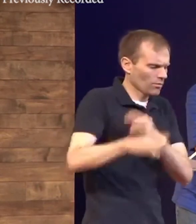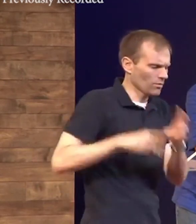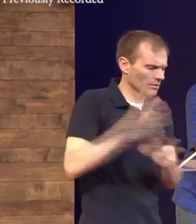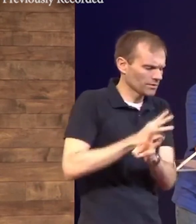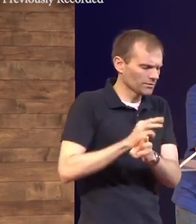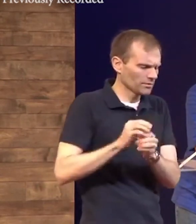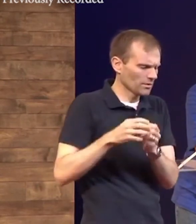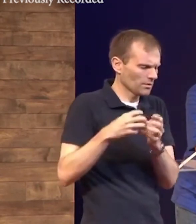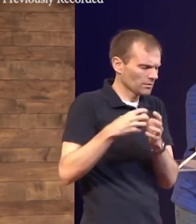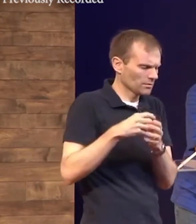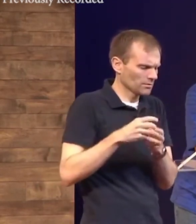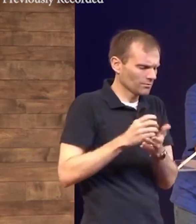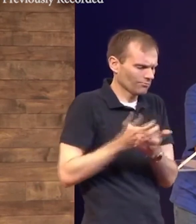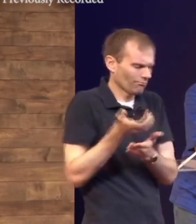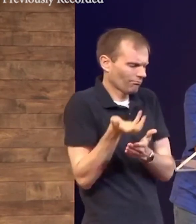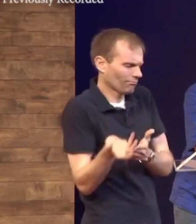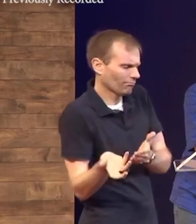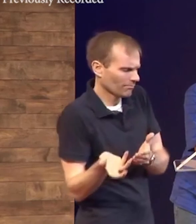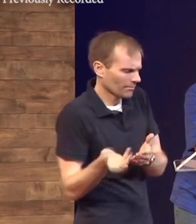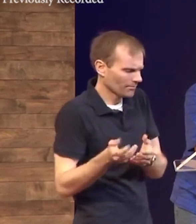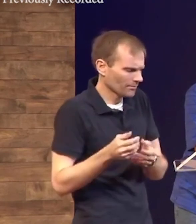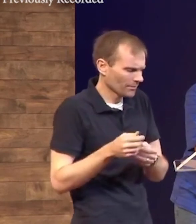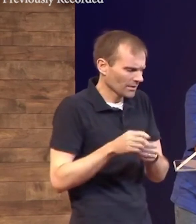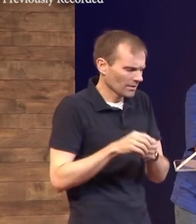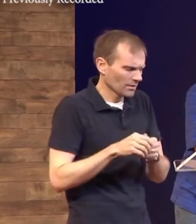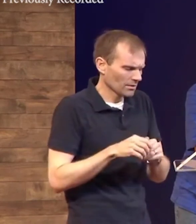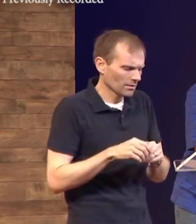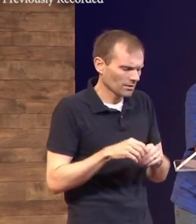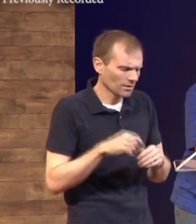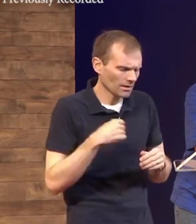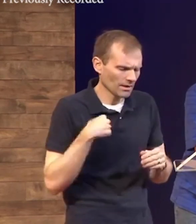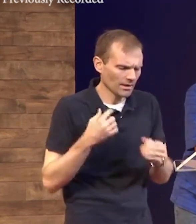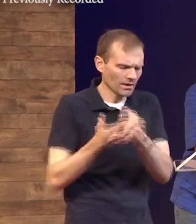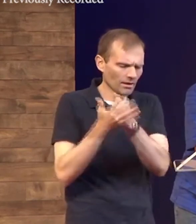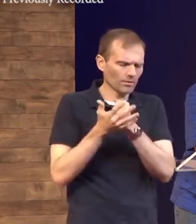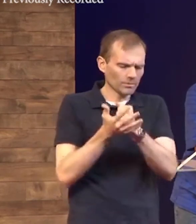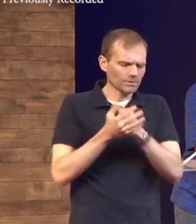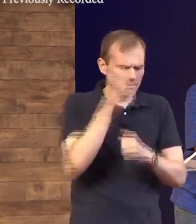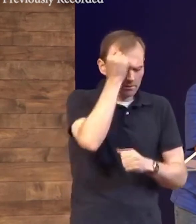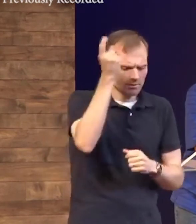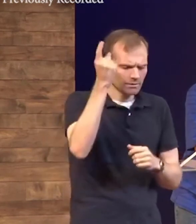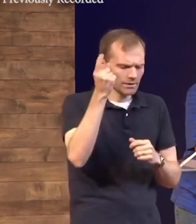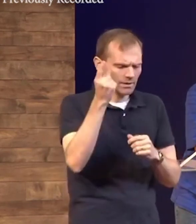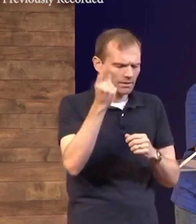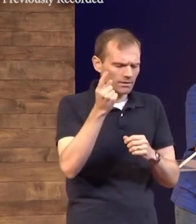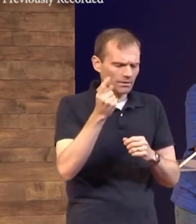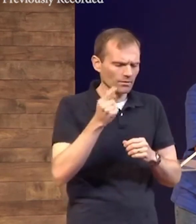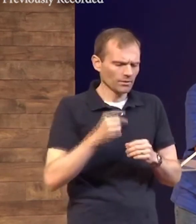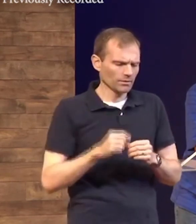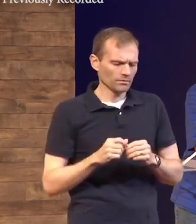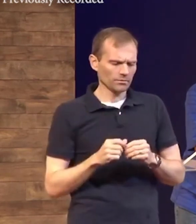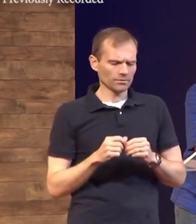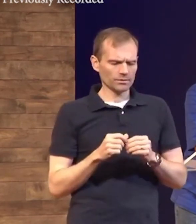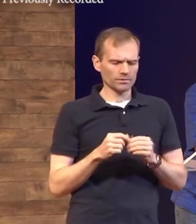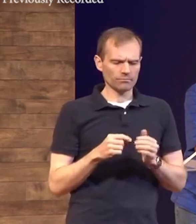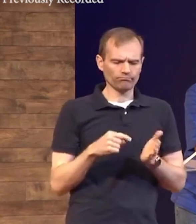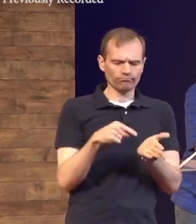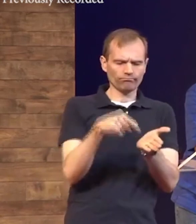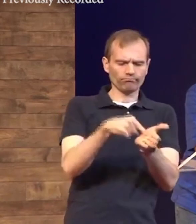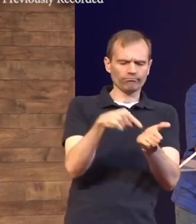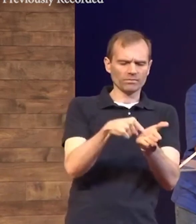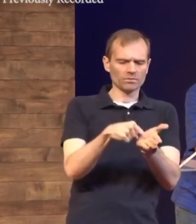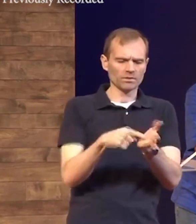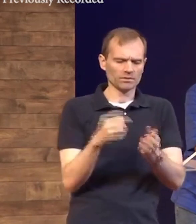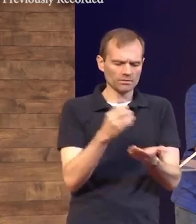us think that we can just come in each Sunday and expect to just be refilled again so that we can allow ourselves